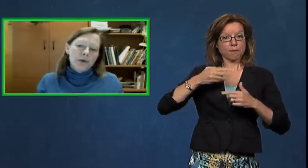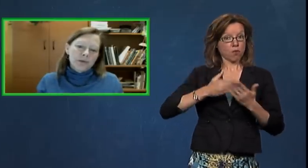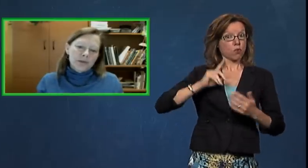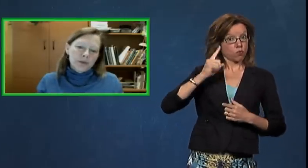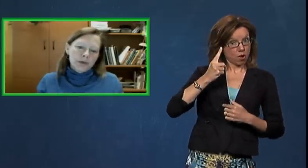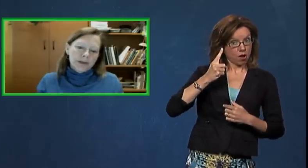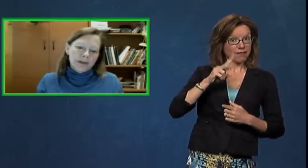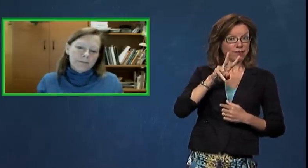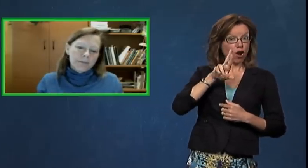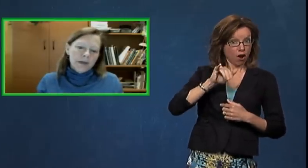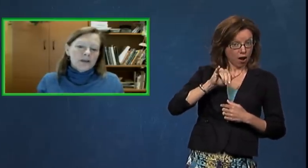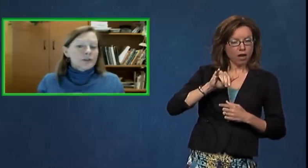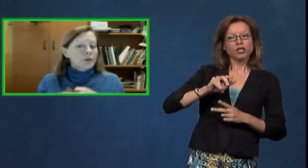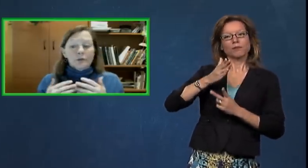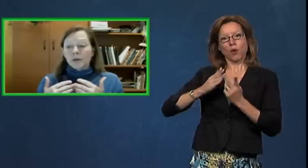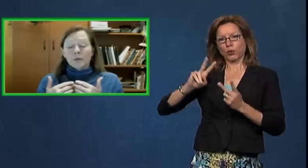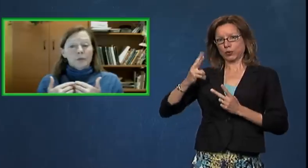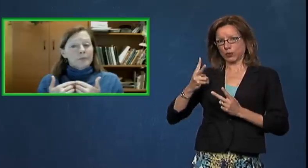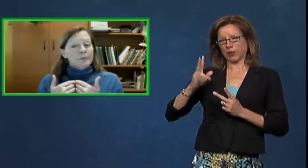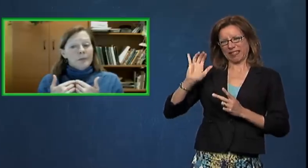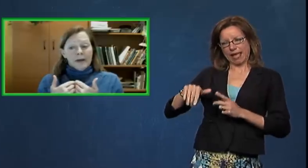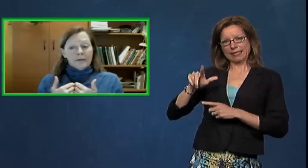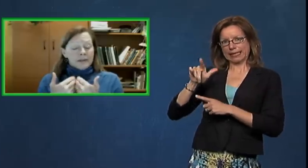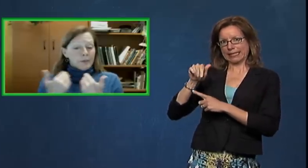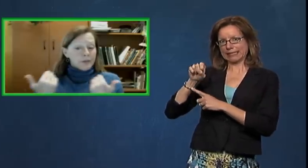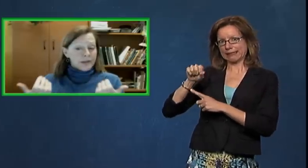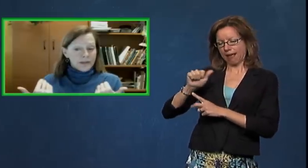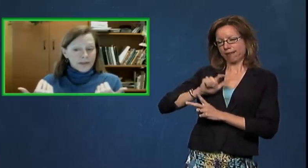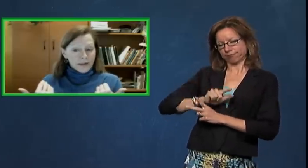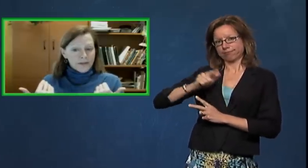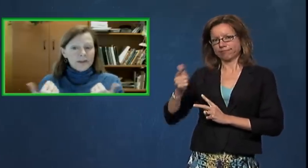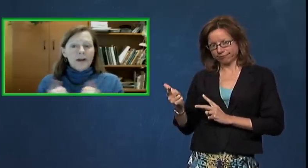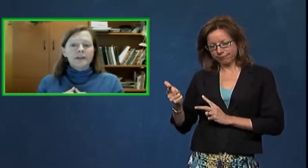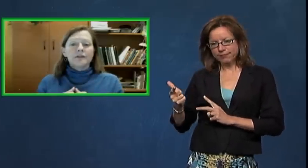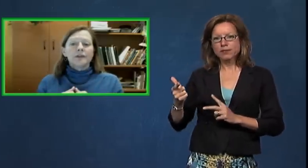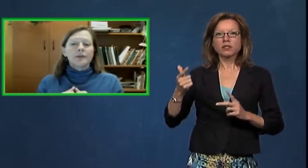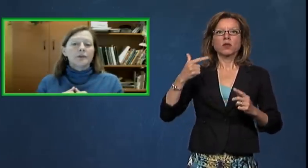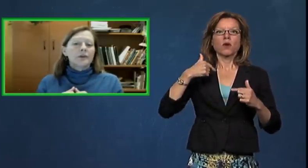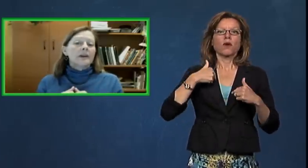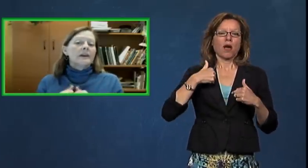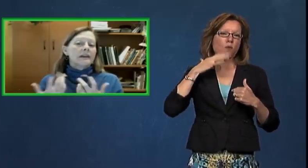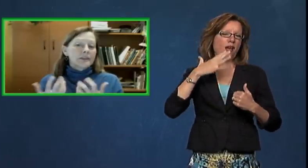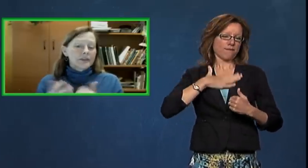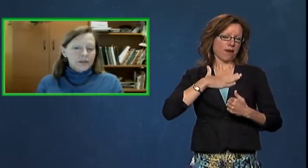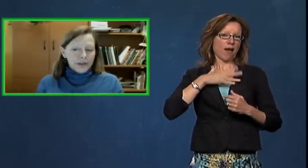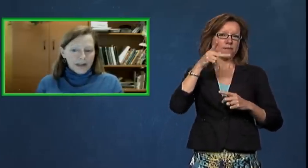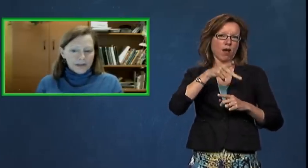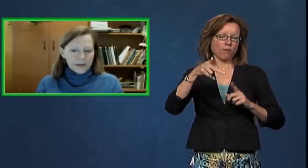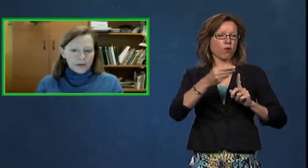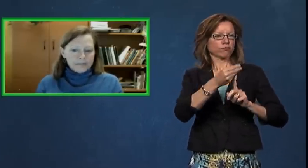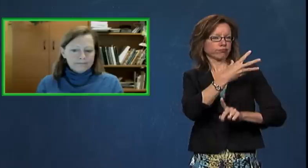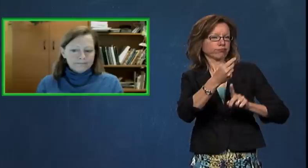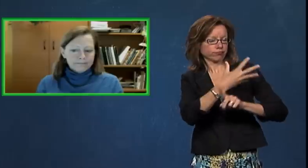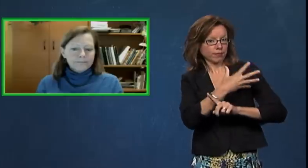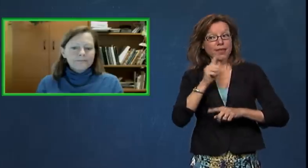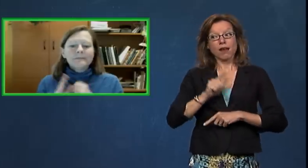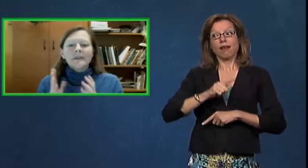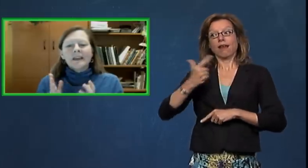video remote interpreting. So we will have a separate set of slides for you and a different handout.